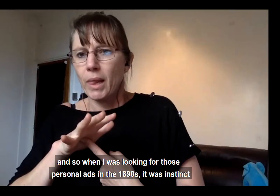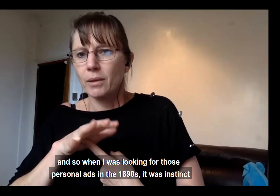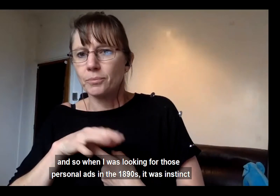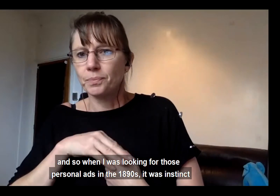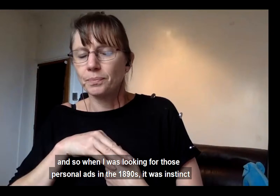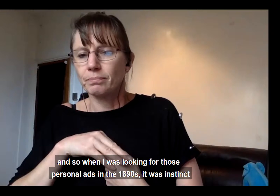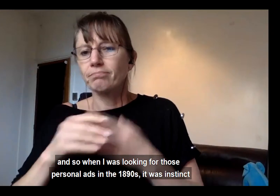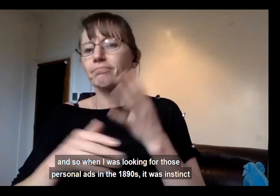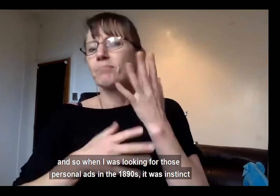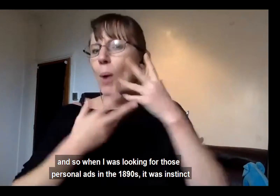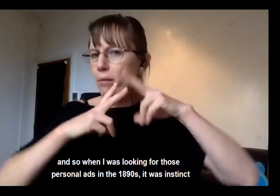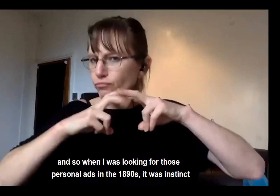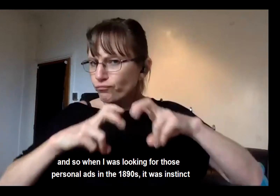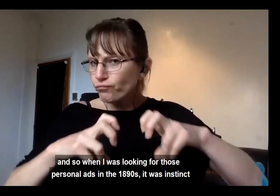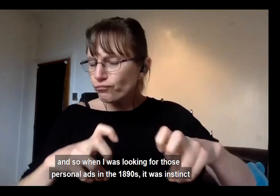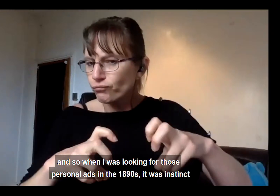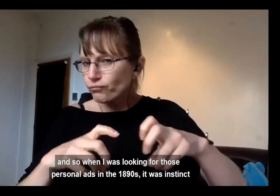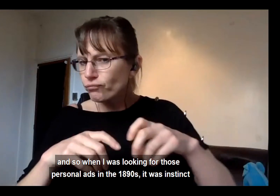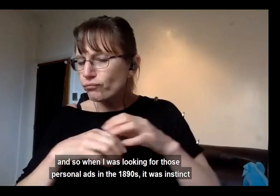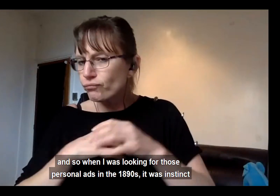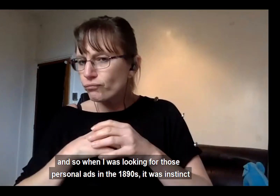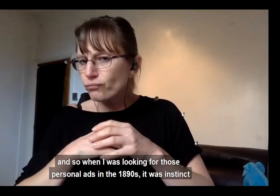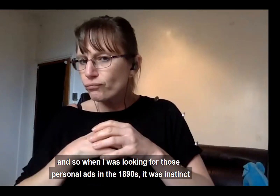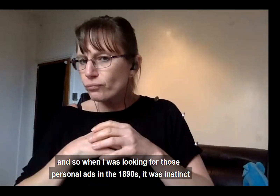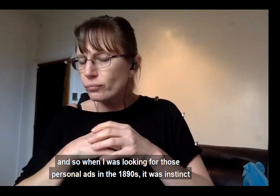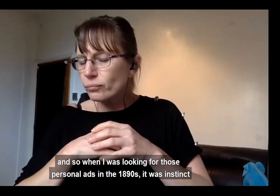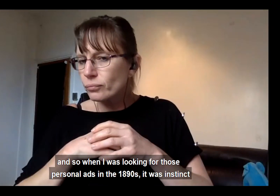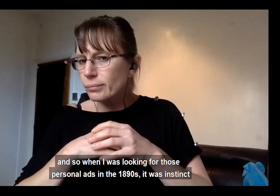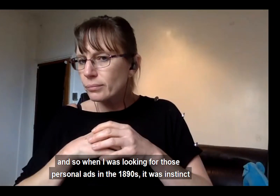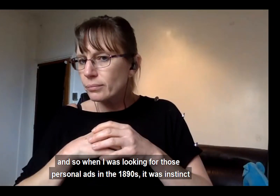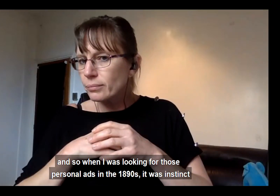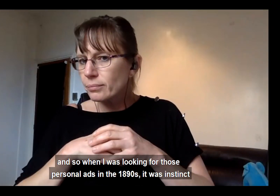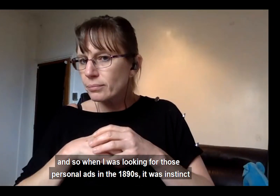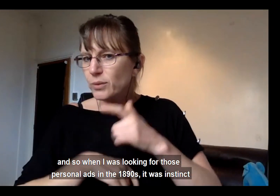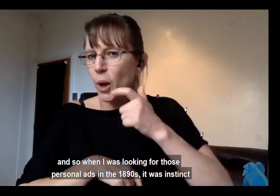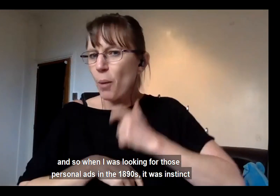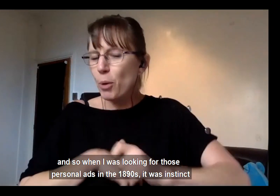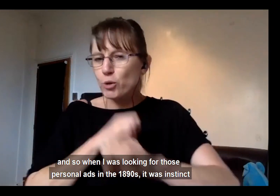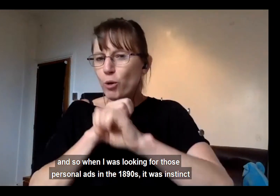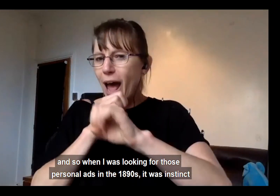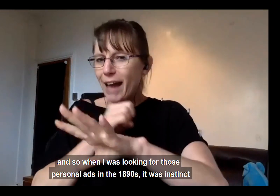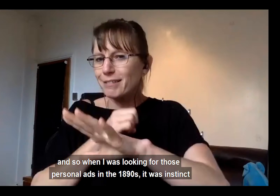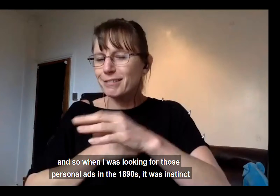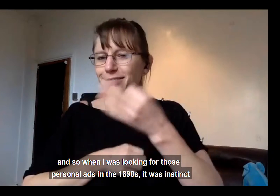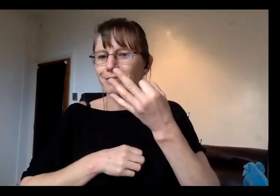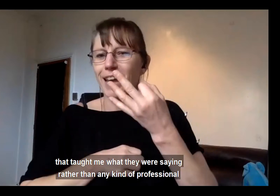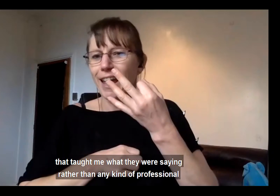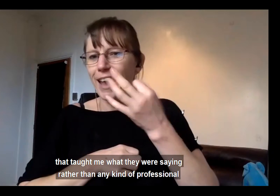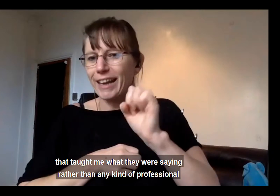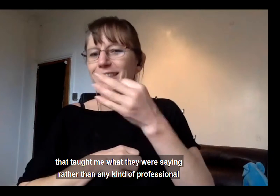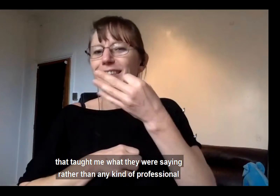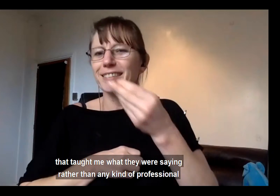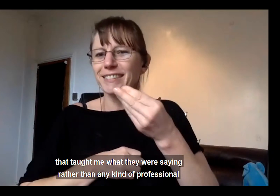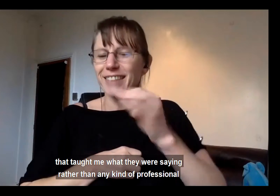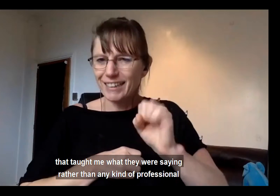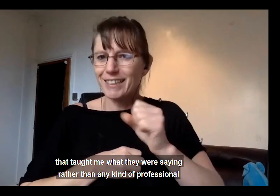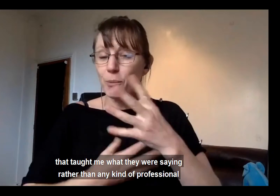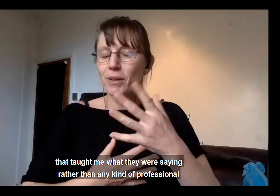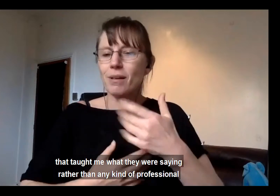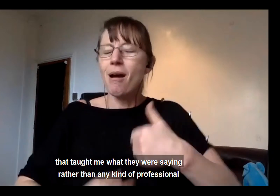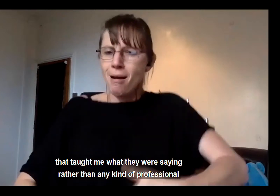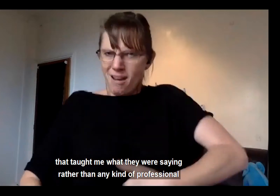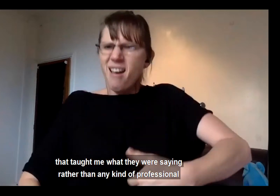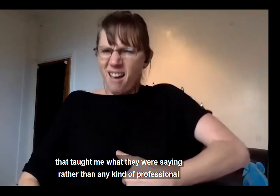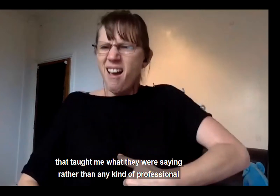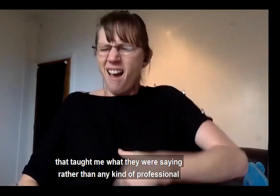when I was looking for, as I say, those personal ads in the 1890s, it was instinct that taught me what they were